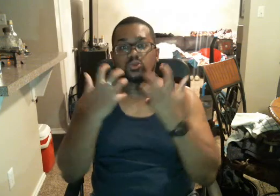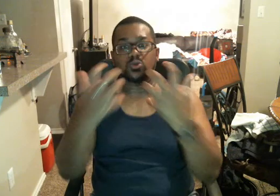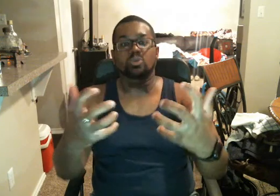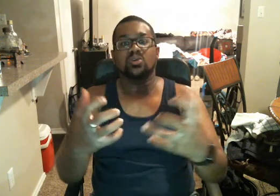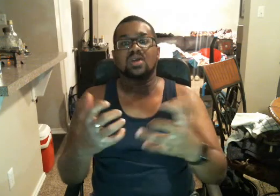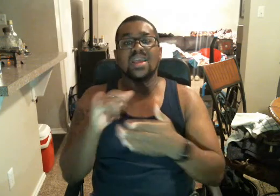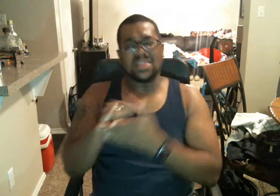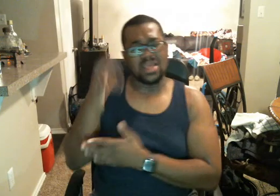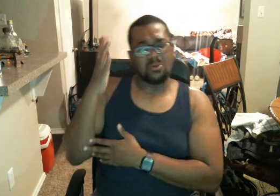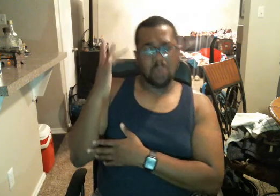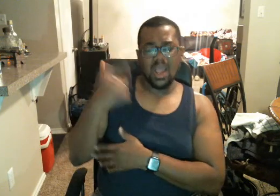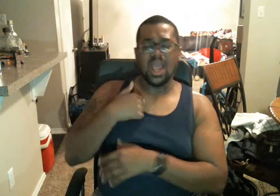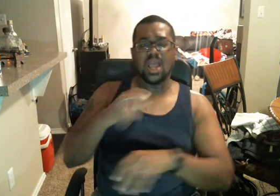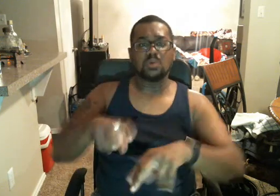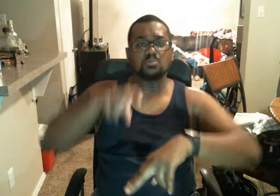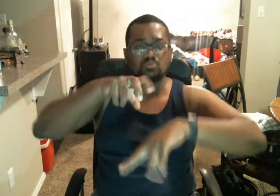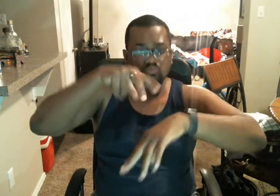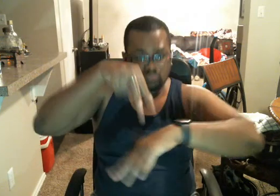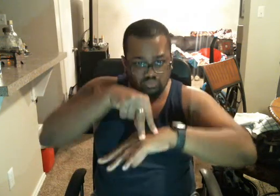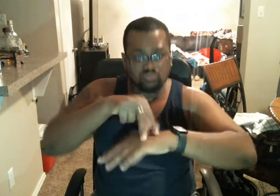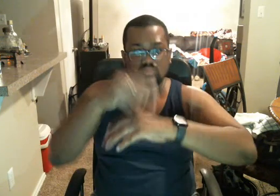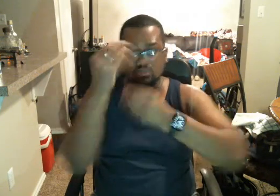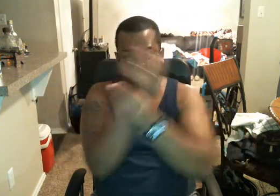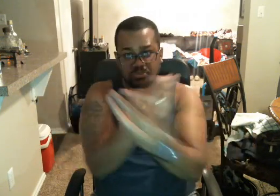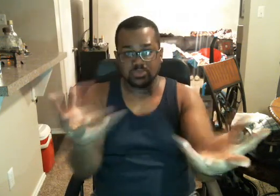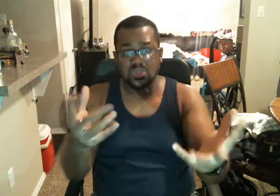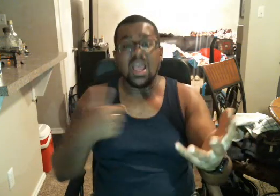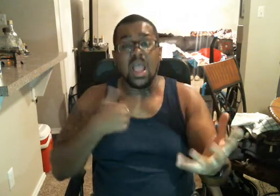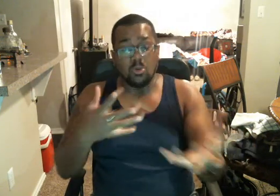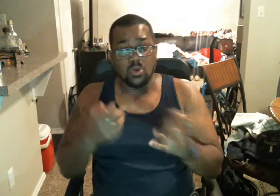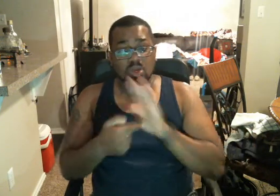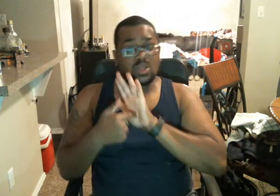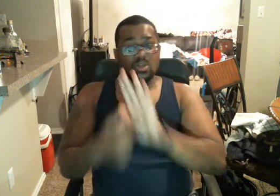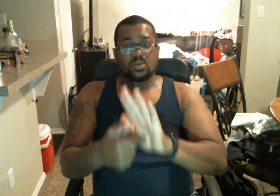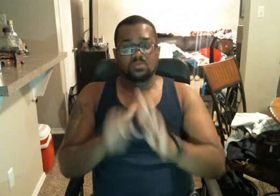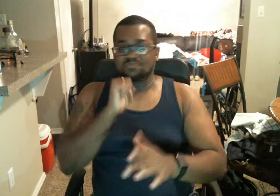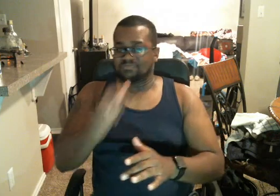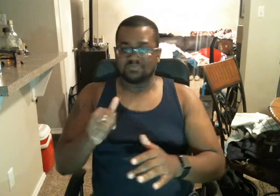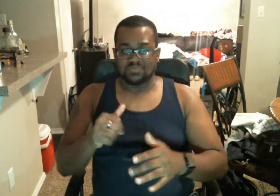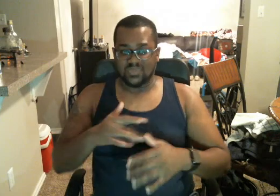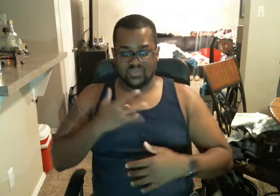I want to say it. I want to say it a few times. I want to show you that I'm not ashamed. I'm not embarrassed.